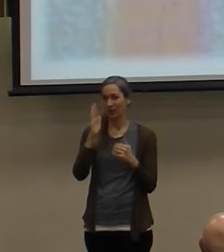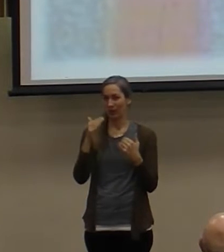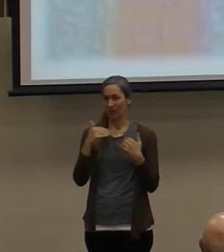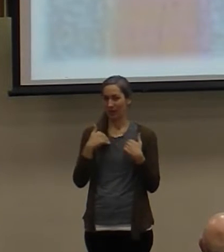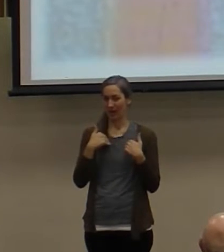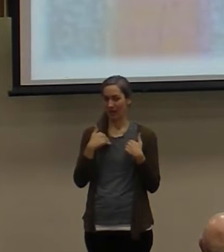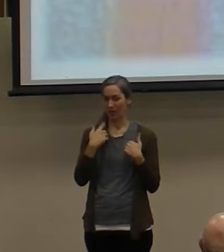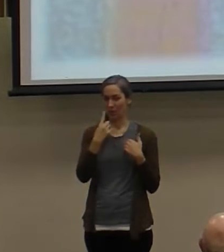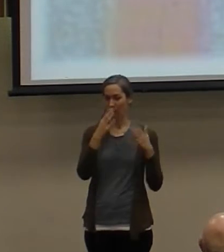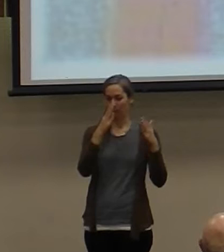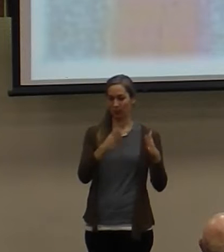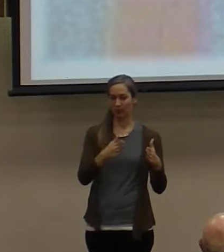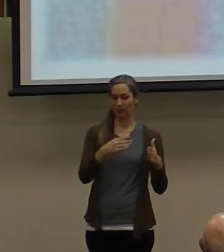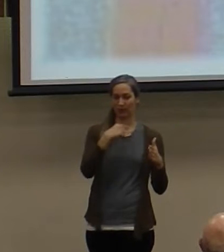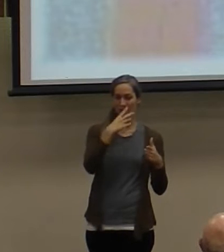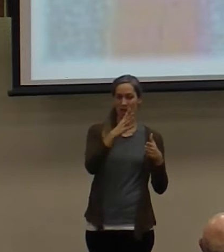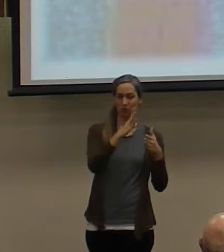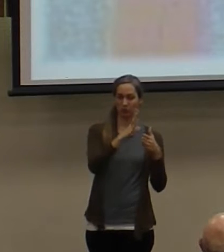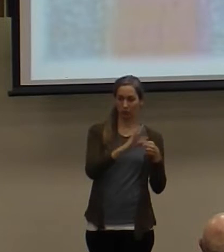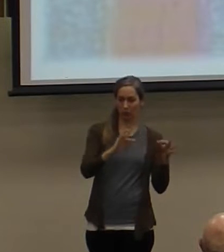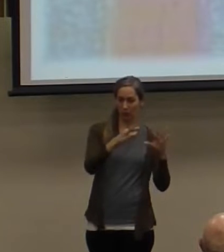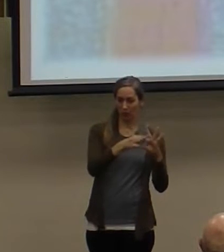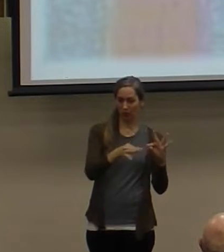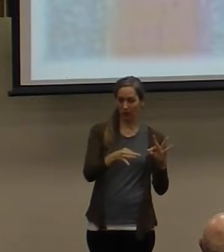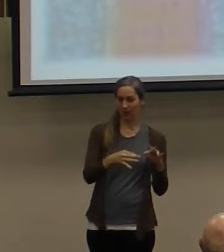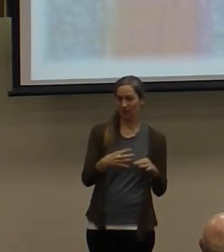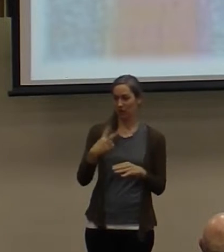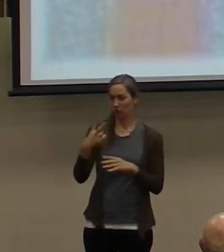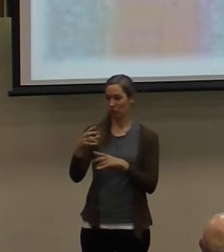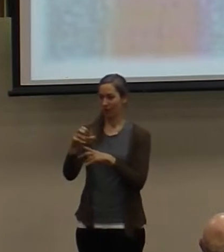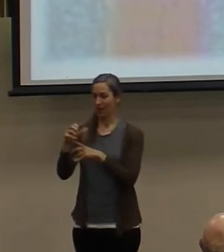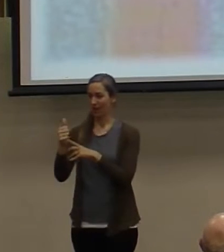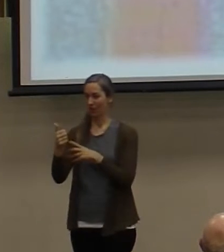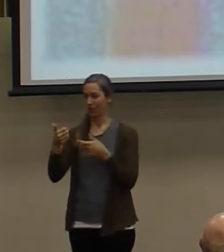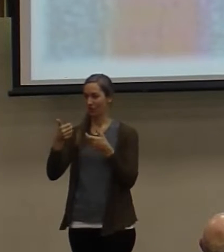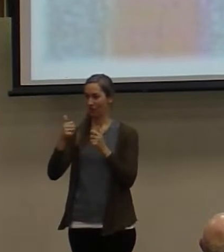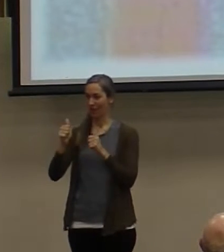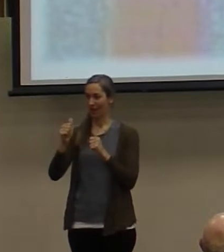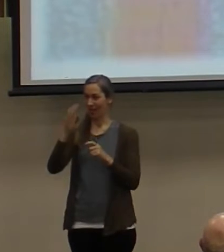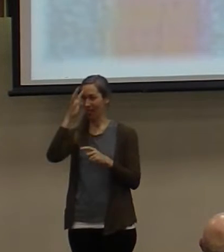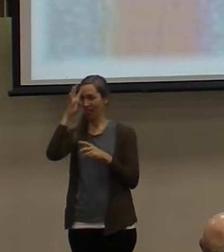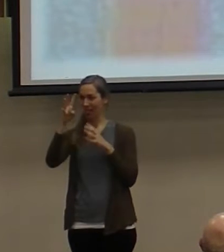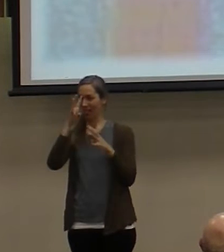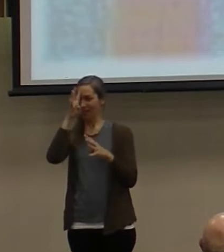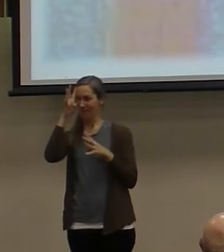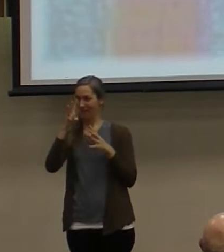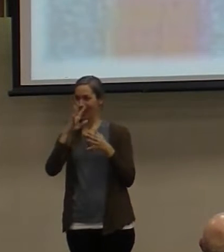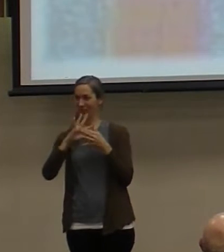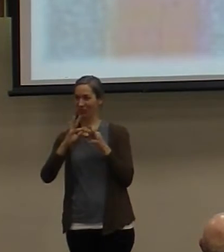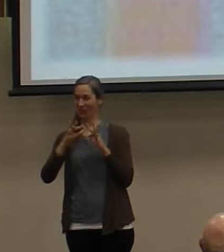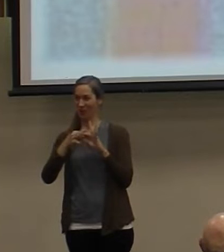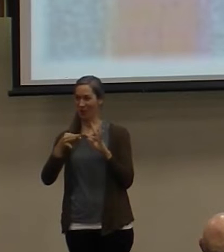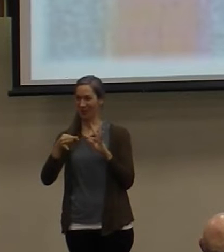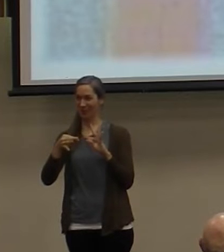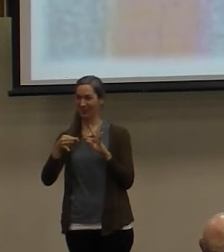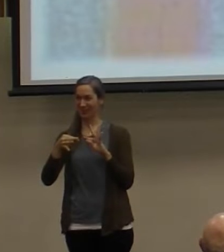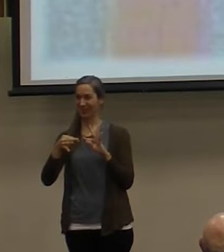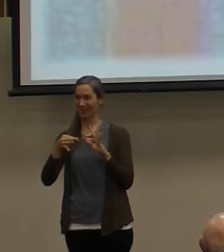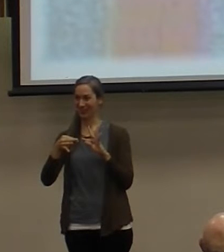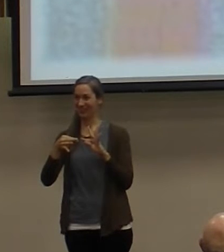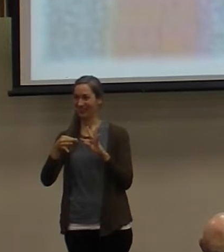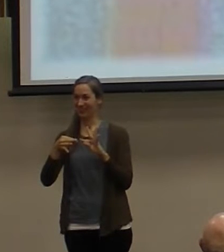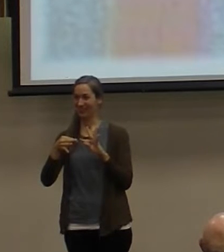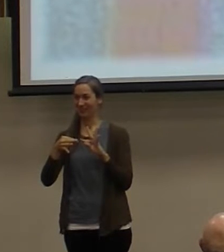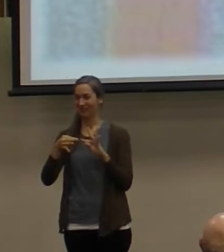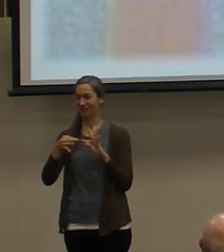tell his story, and then there would be two others that would be trying to bluff their way through telling kind of made up stories